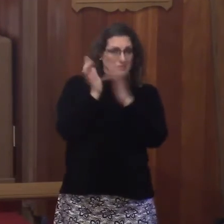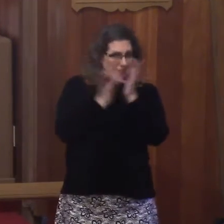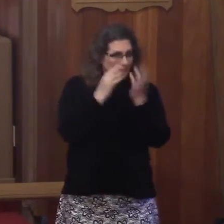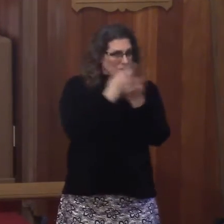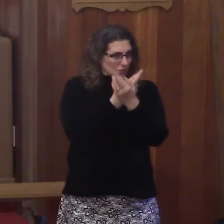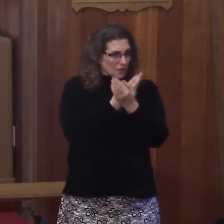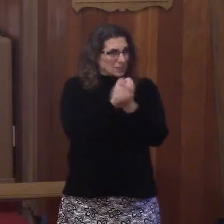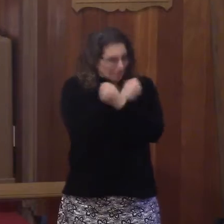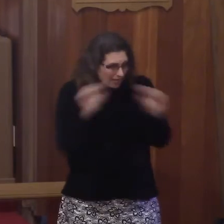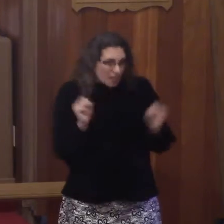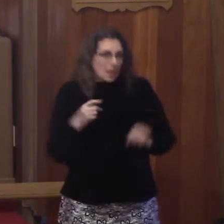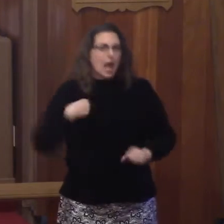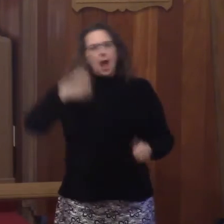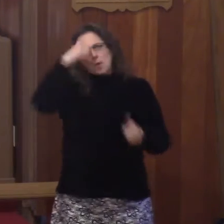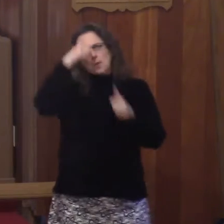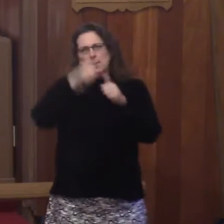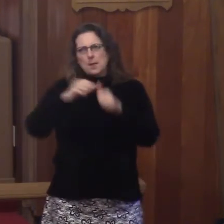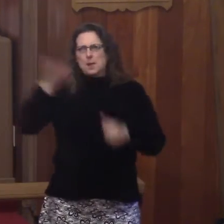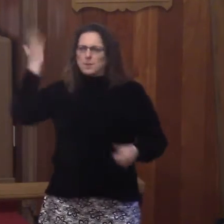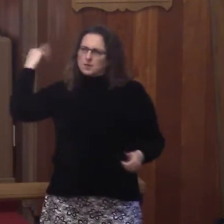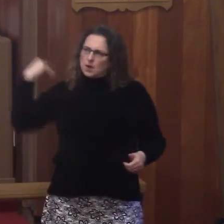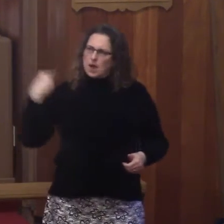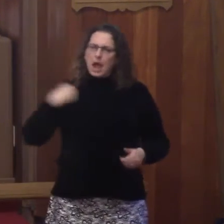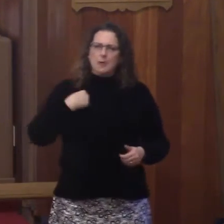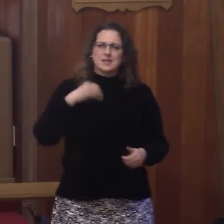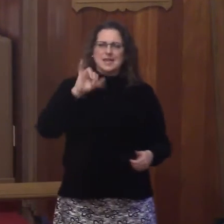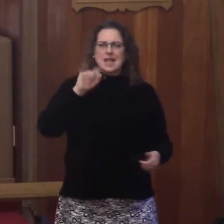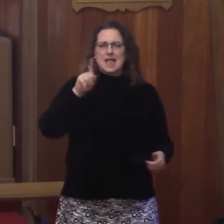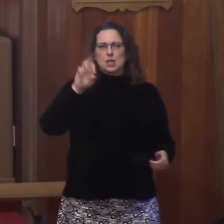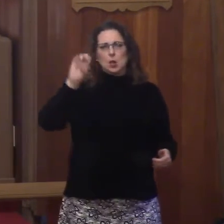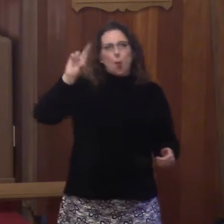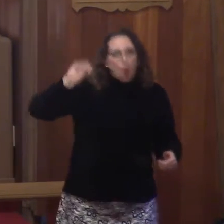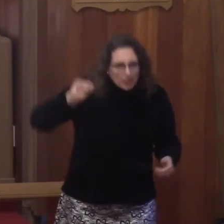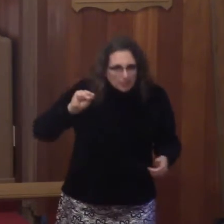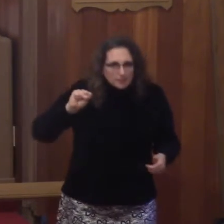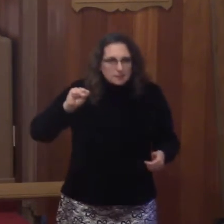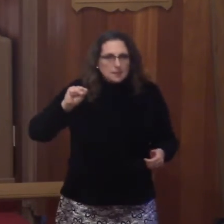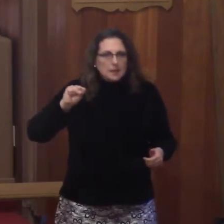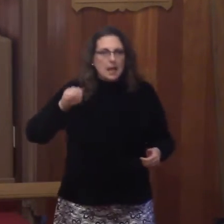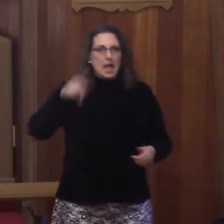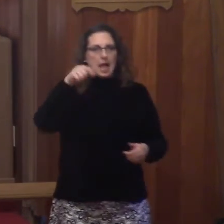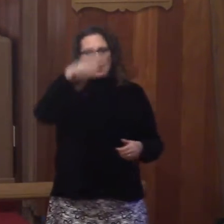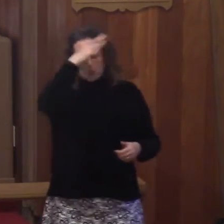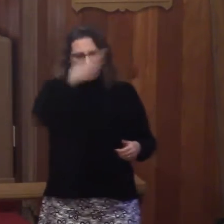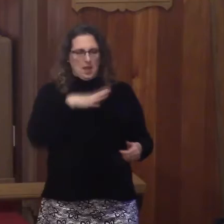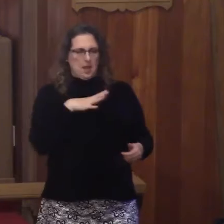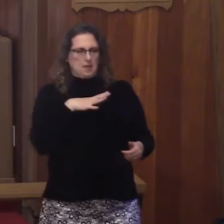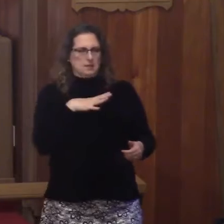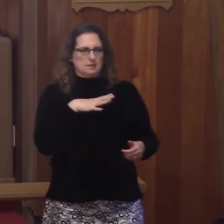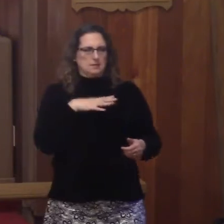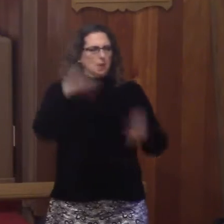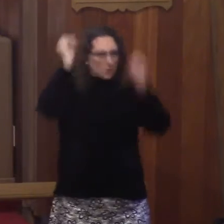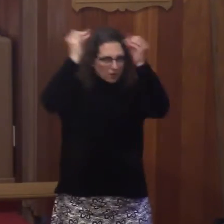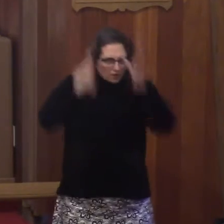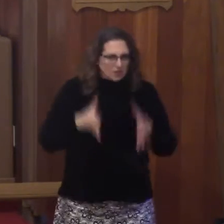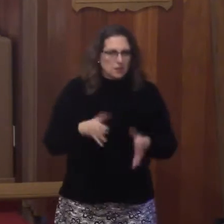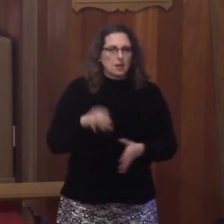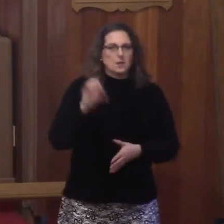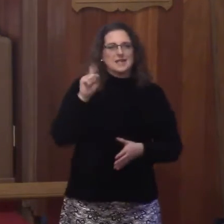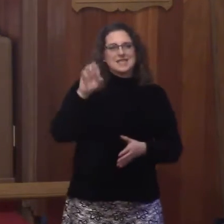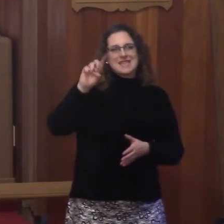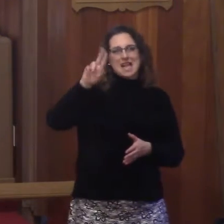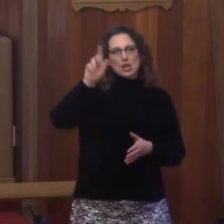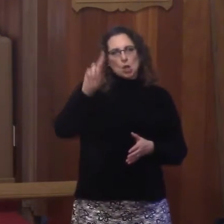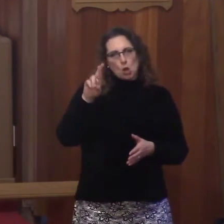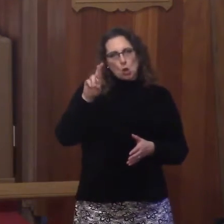I remember when I was actually in Illinois, I took grad classes. And the professor was a secular humanist. I like saying it that way because he